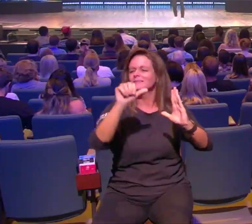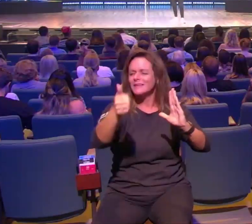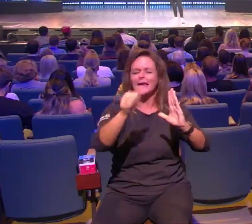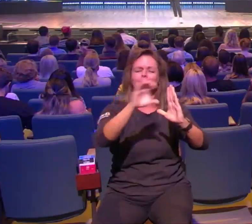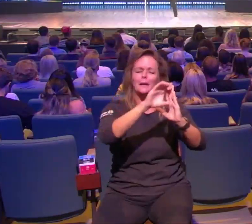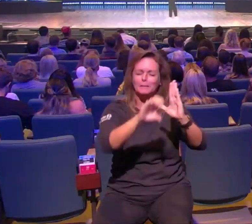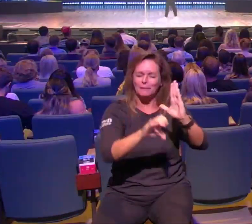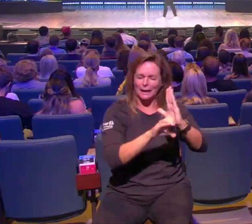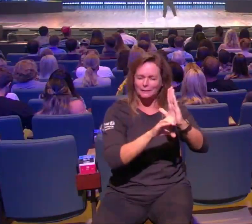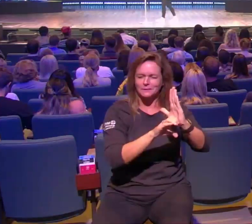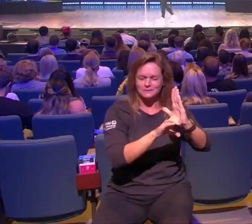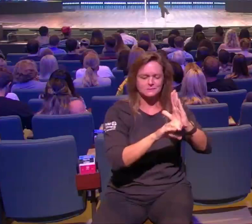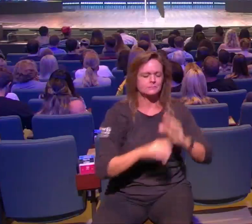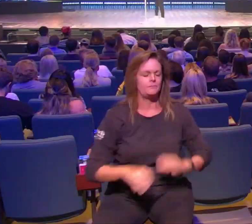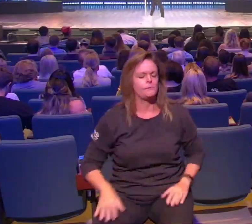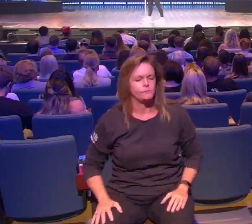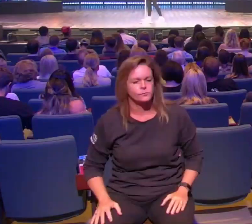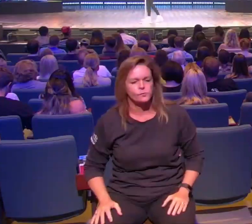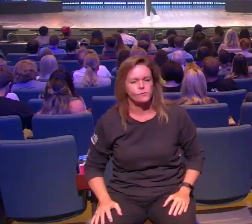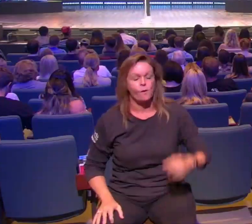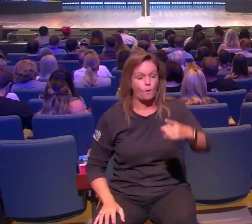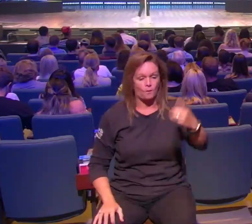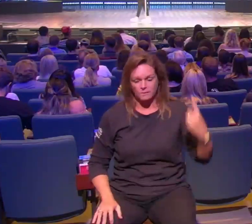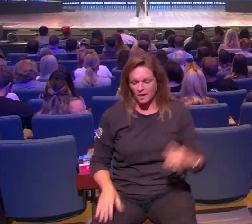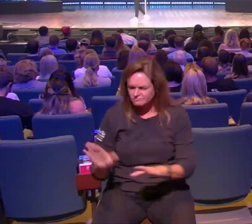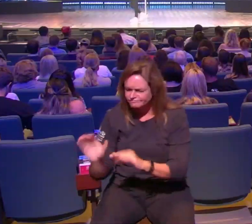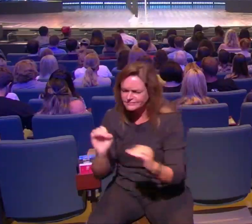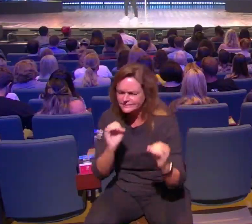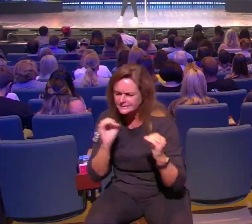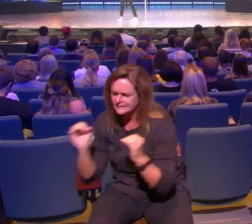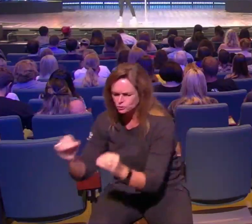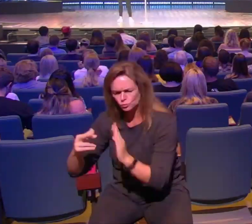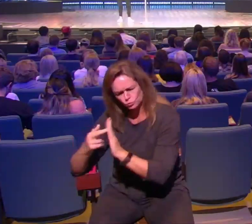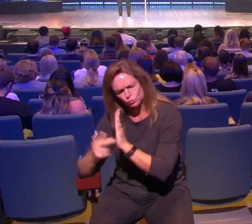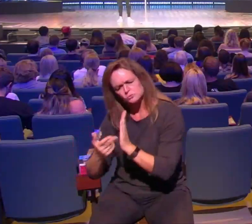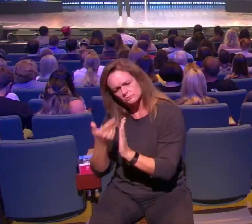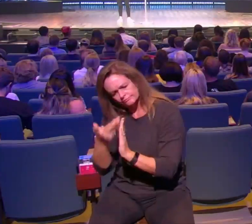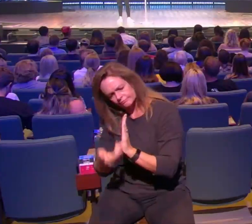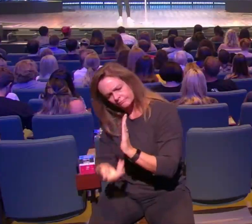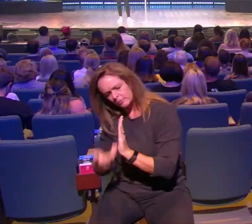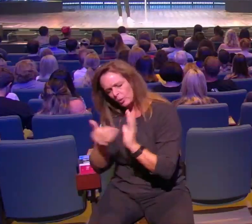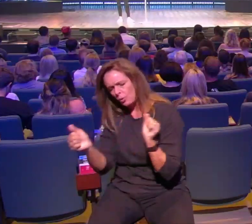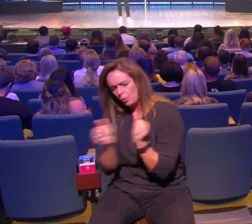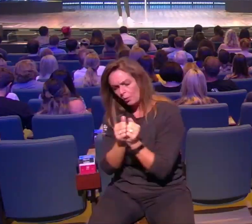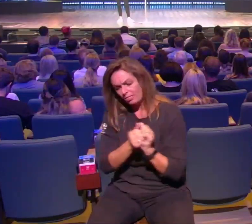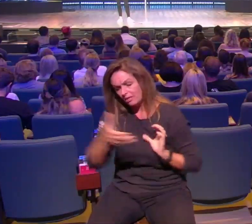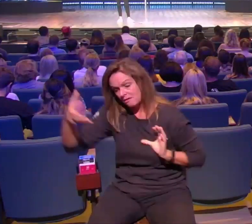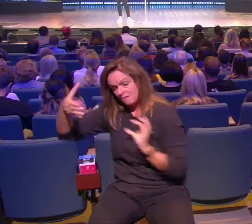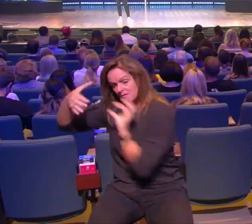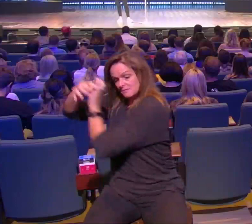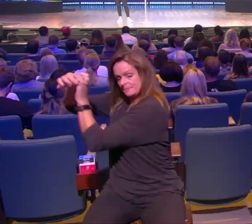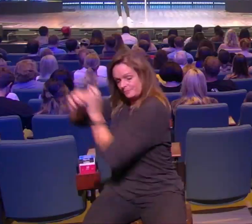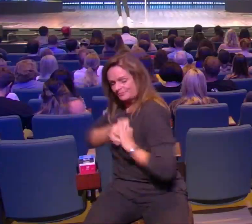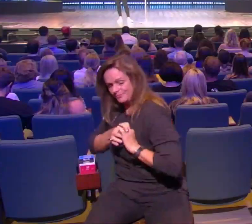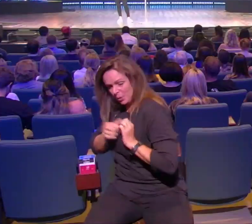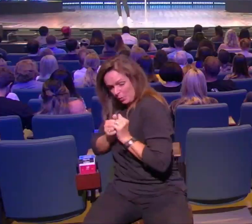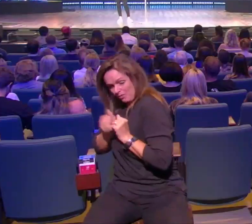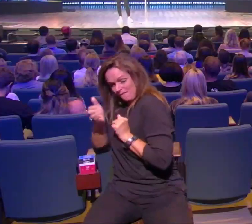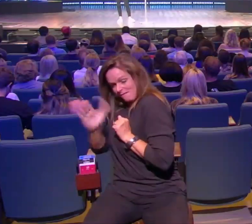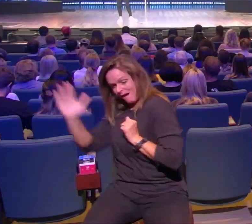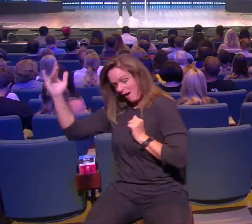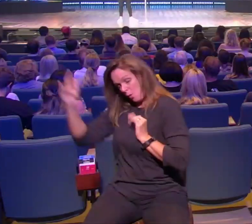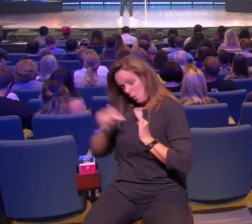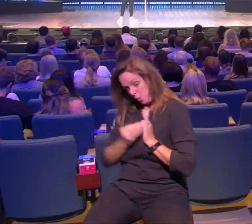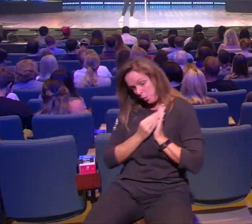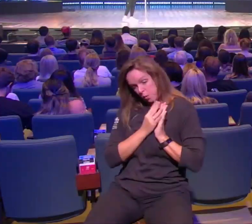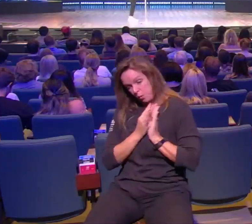out. Two of the spies, Joshua and Caleb, they came back to Moses and they said, "Moses, we've got this. I mean, this is a land